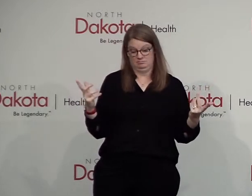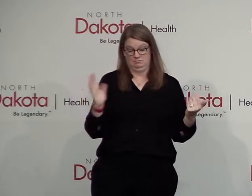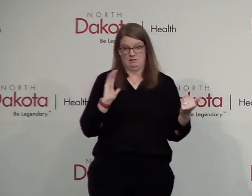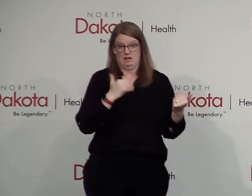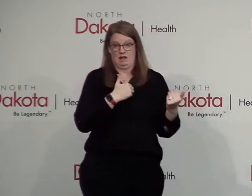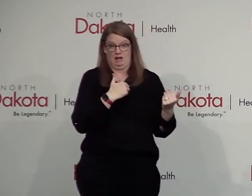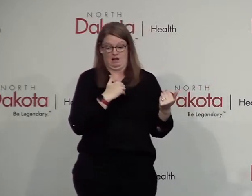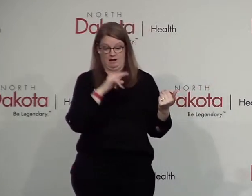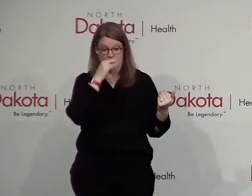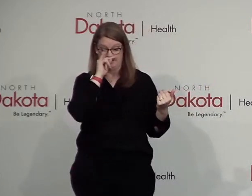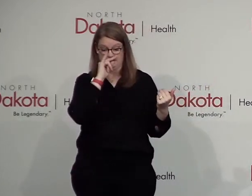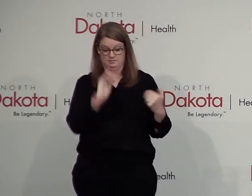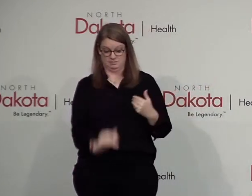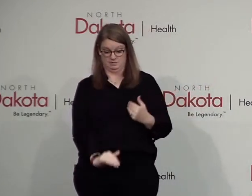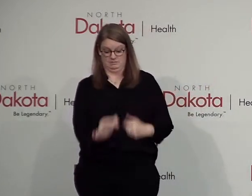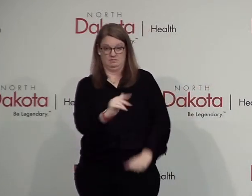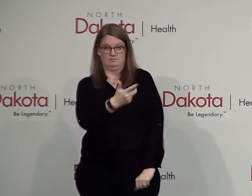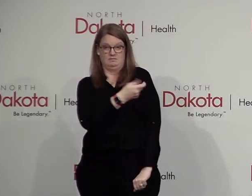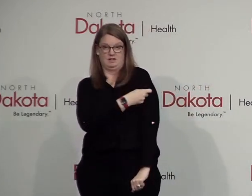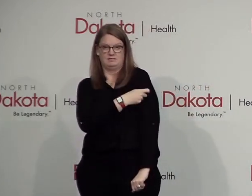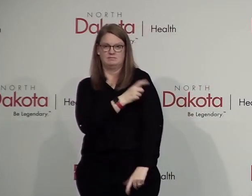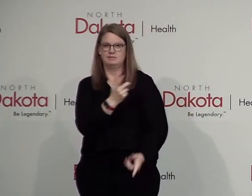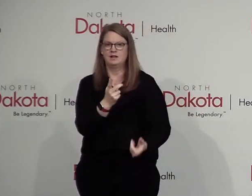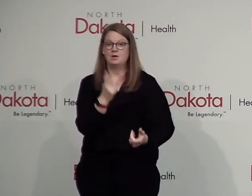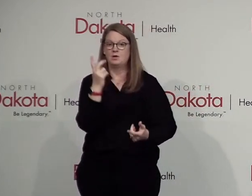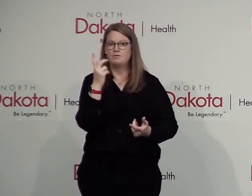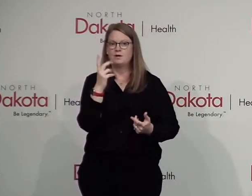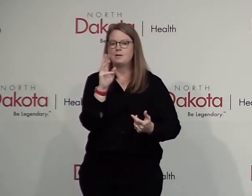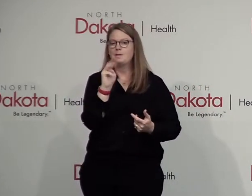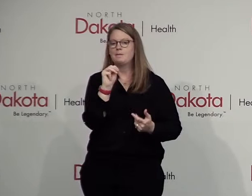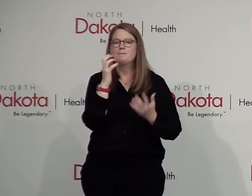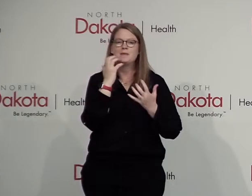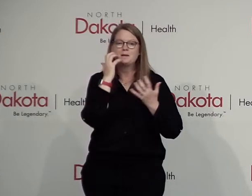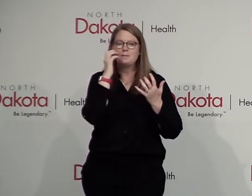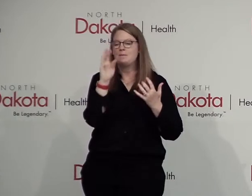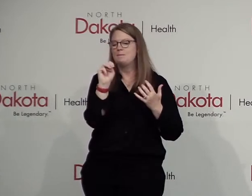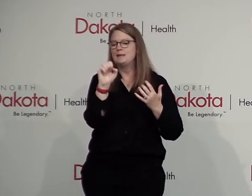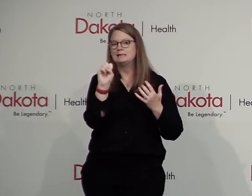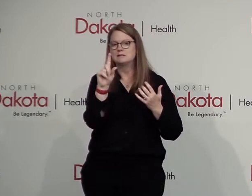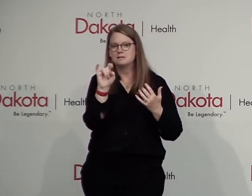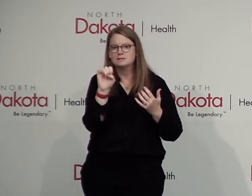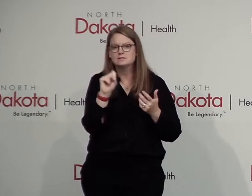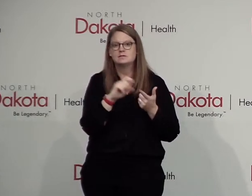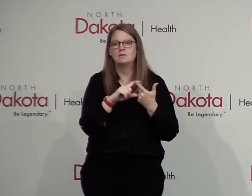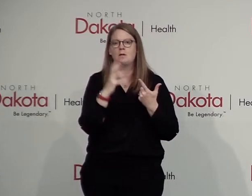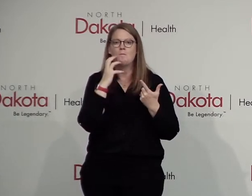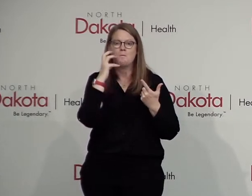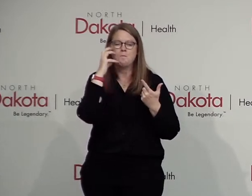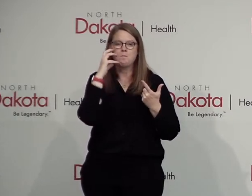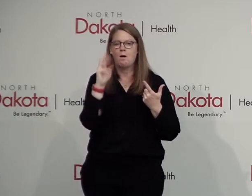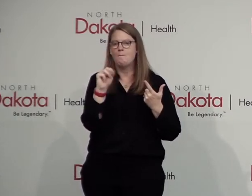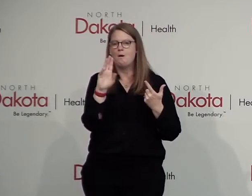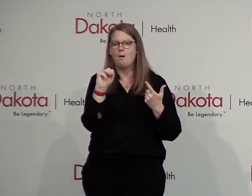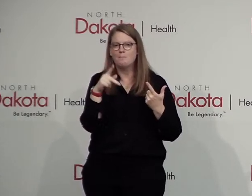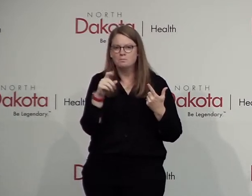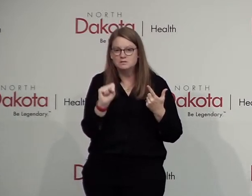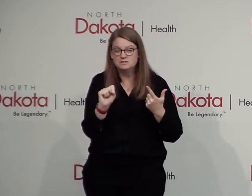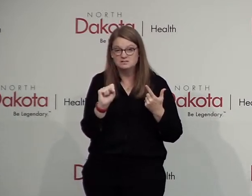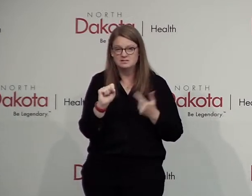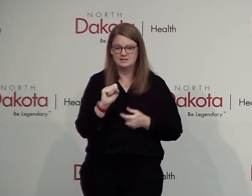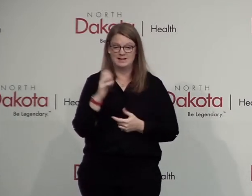be vaccinated from things like the measles and the mumps. It's hard to think about a time when the measles used to